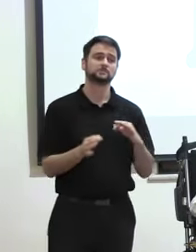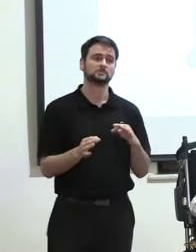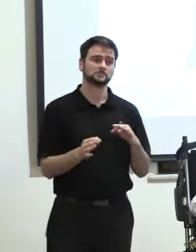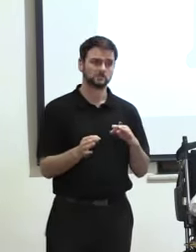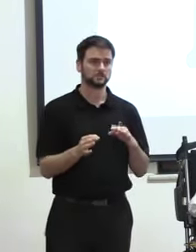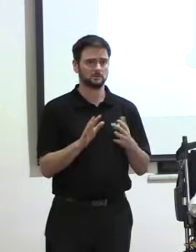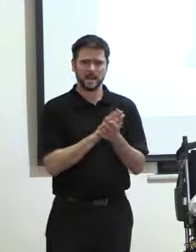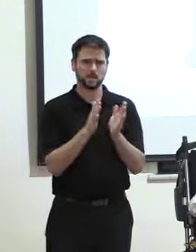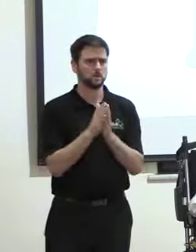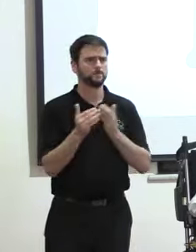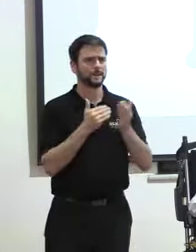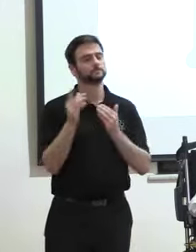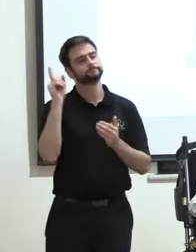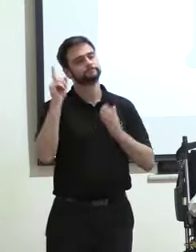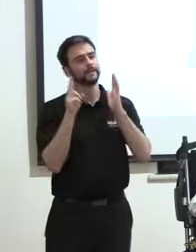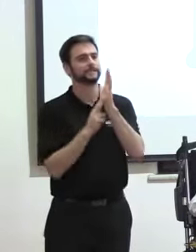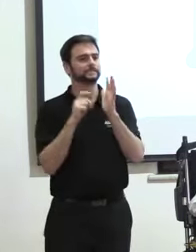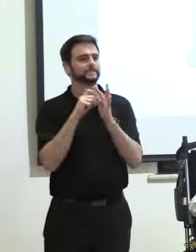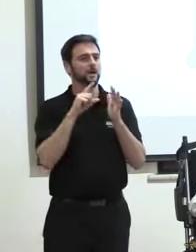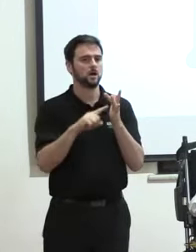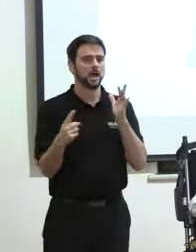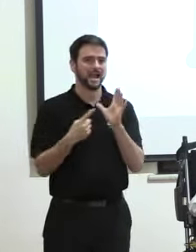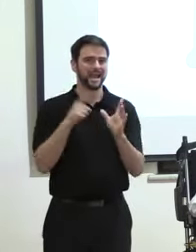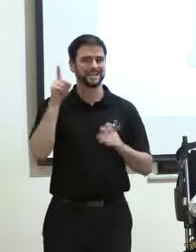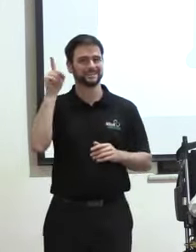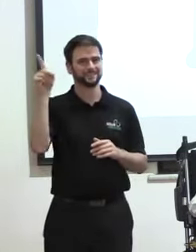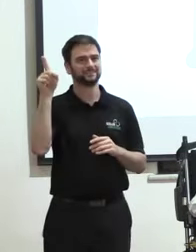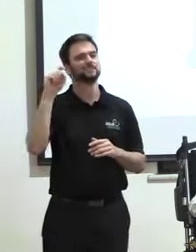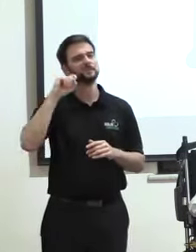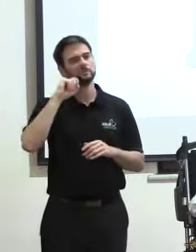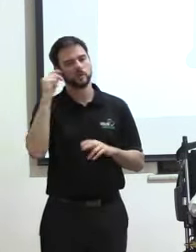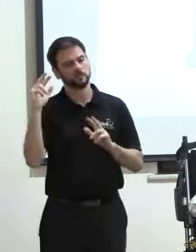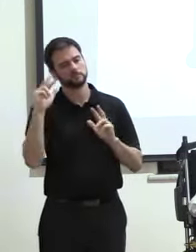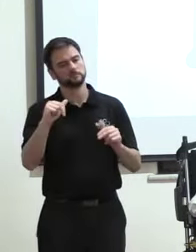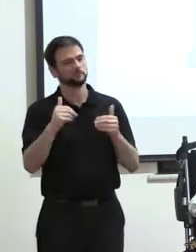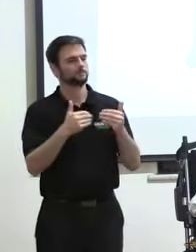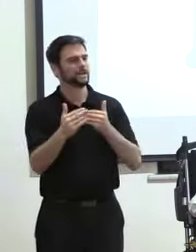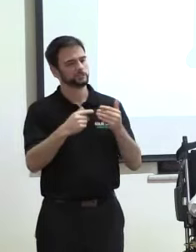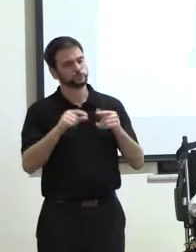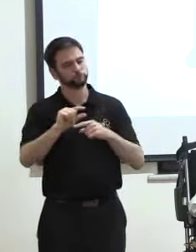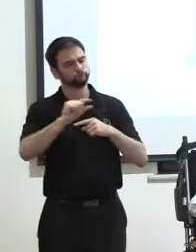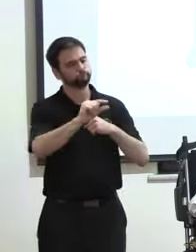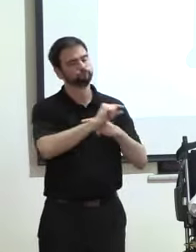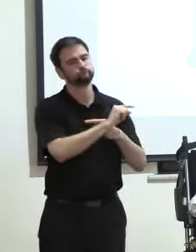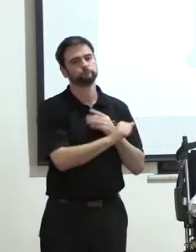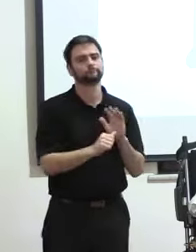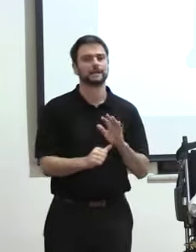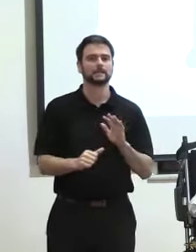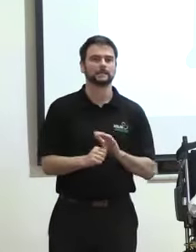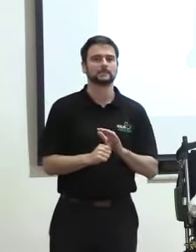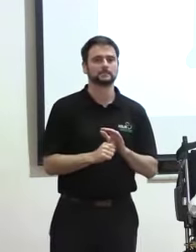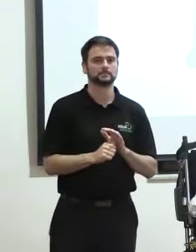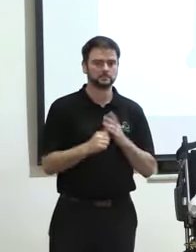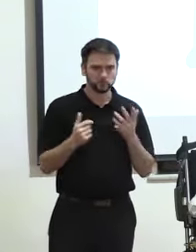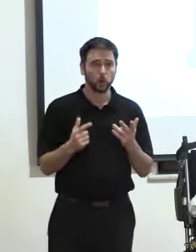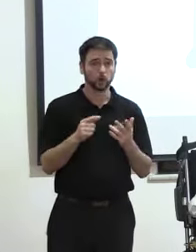where the National Disability Insurance Agency, or the NDIA, they manage your plan on your